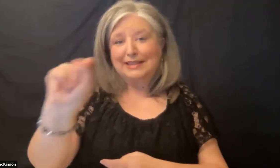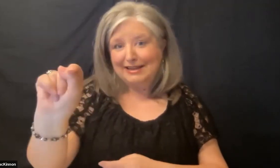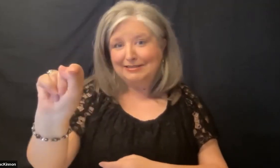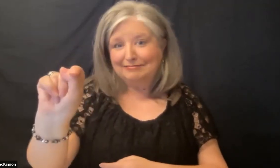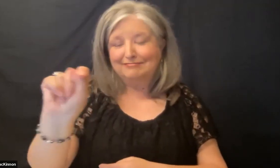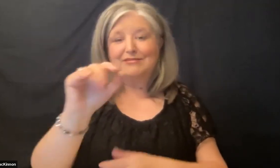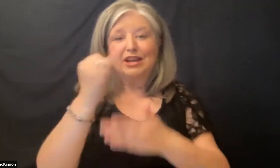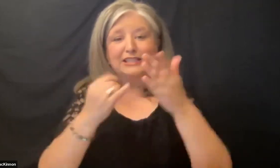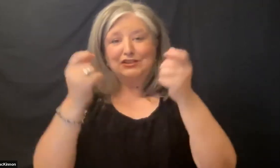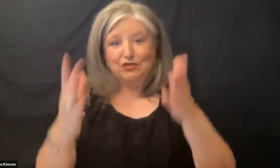Tate,